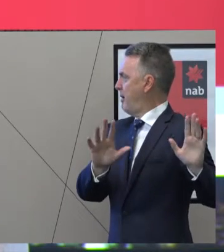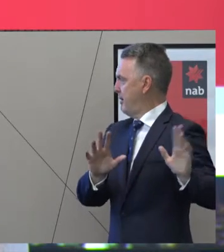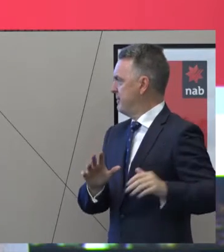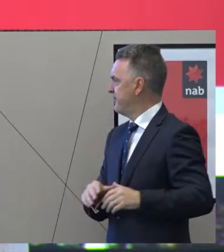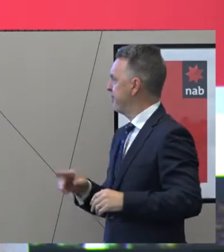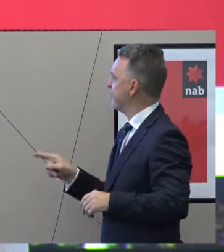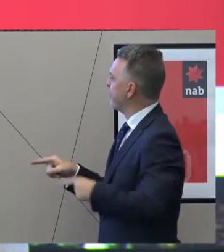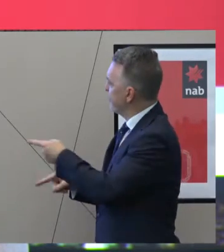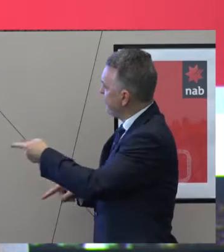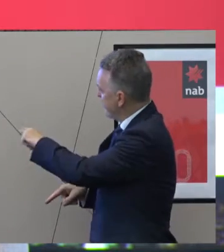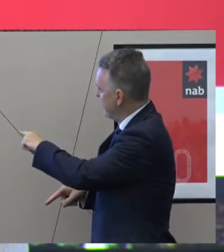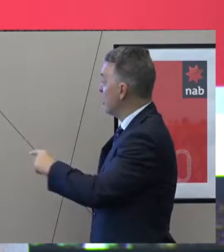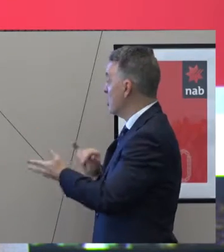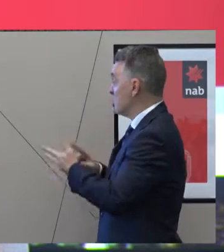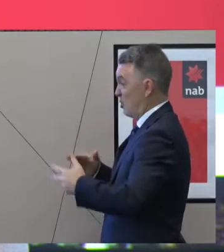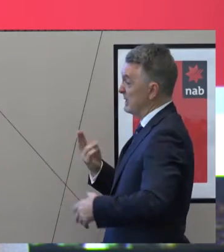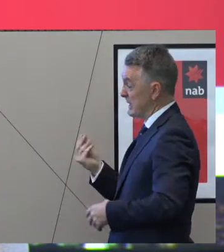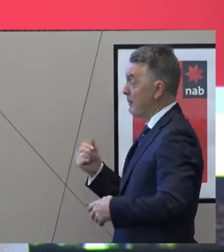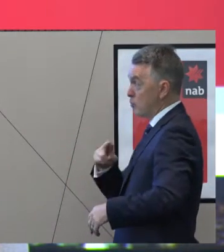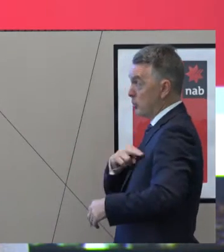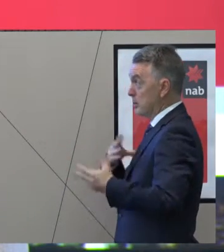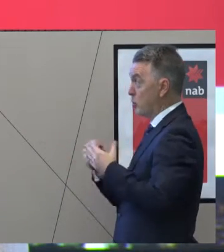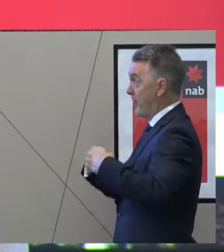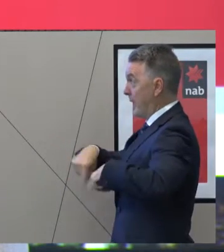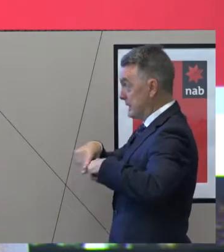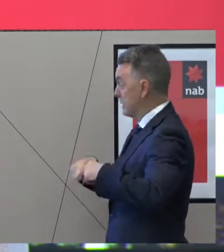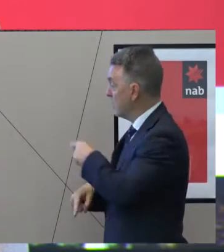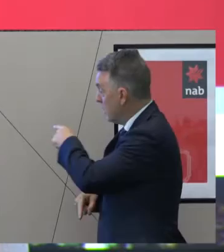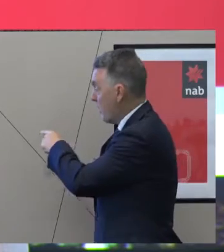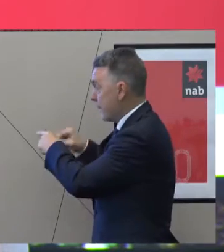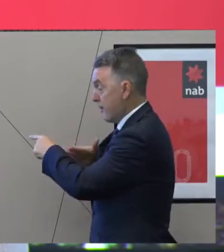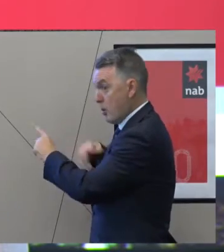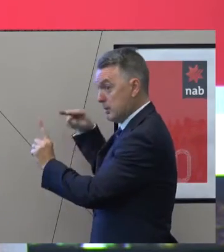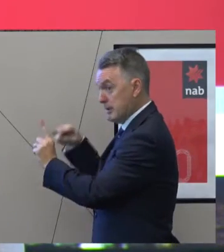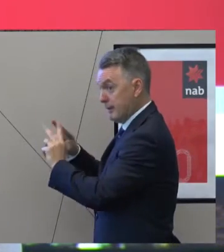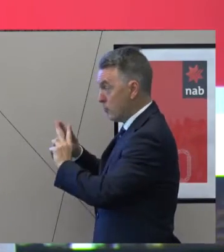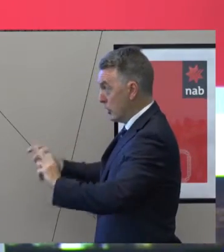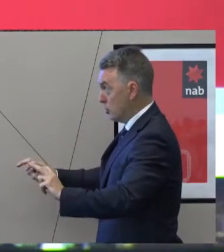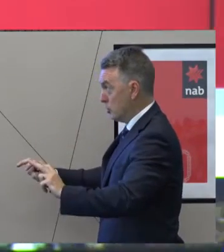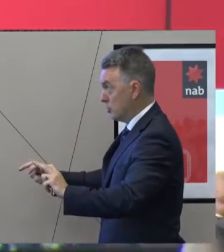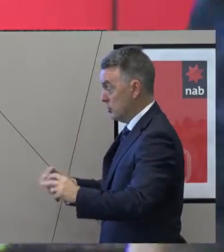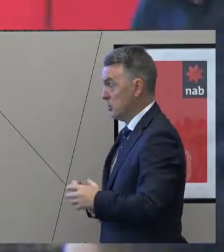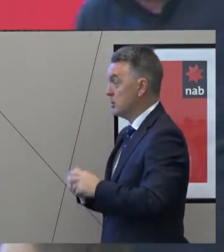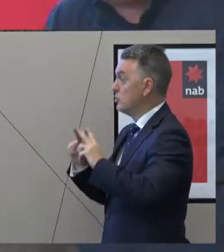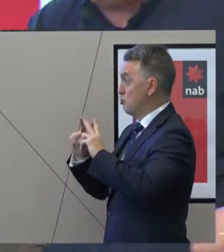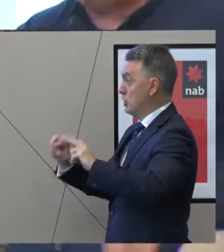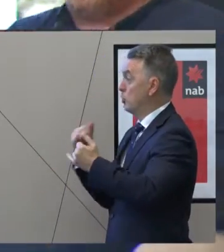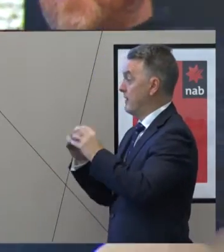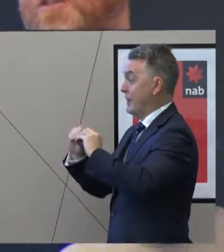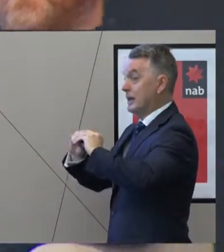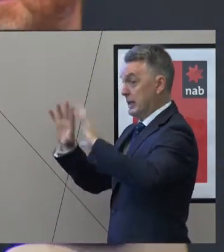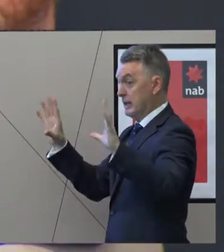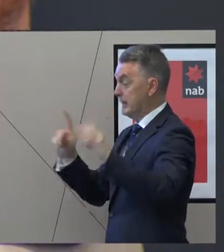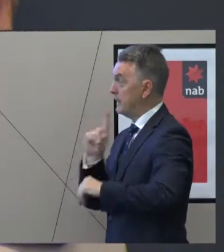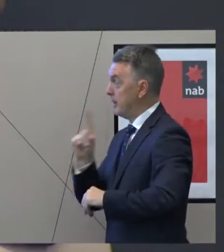of the responsibility is with us. Definitely. Commenting from a research perspective, the research very clearly tells